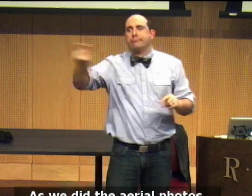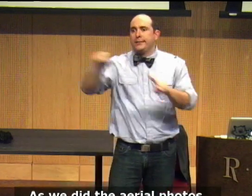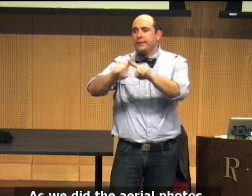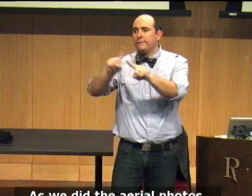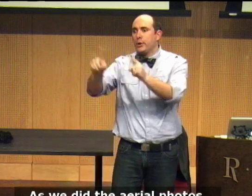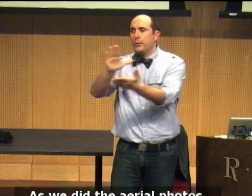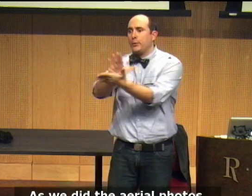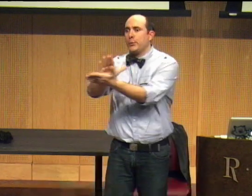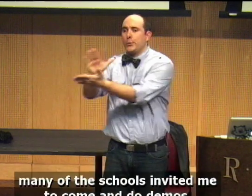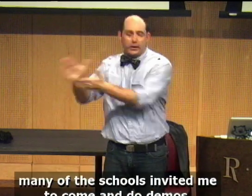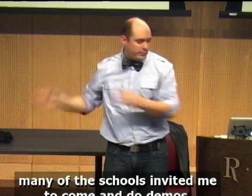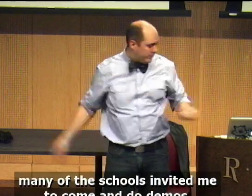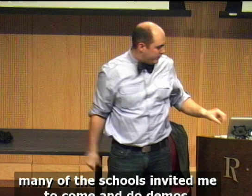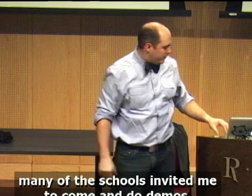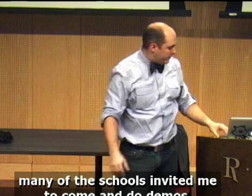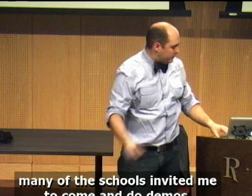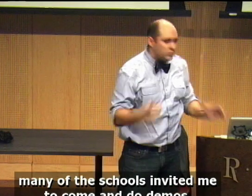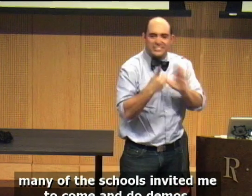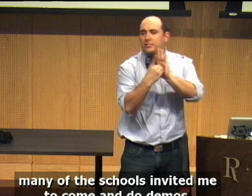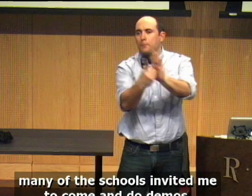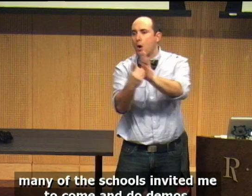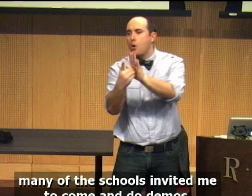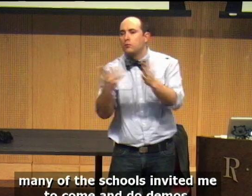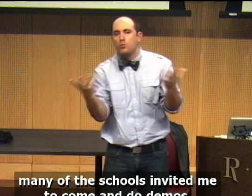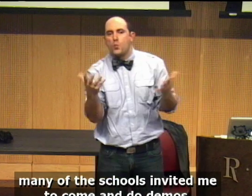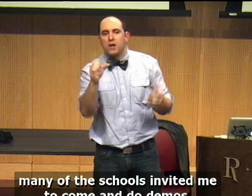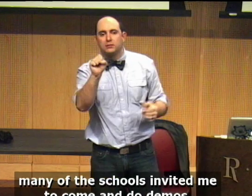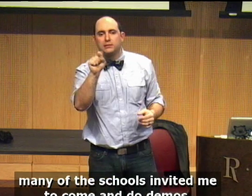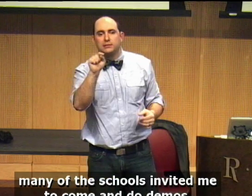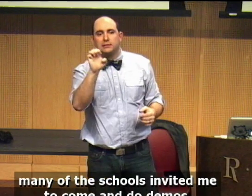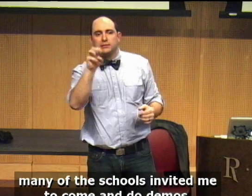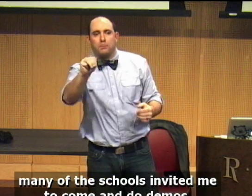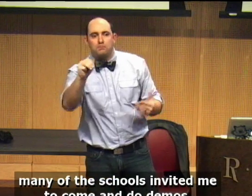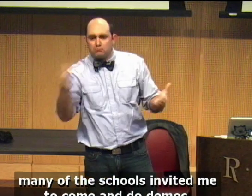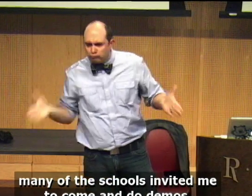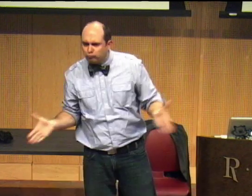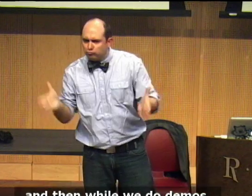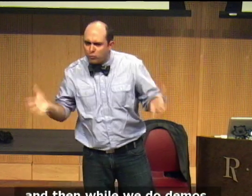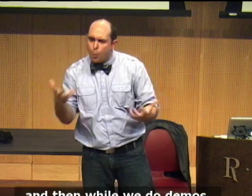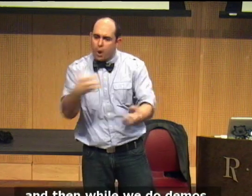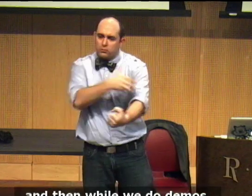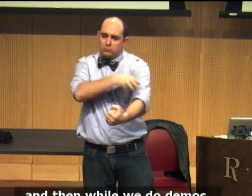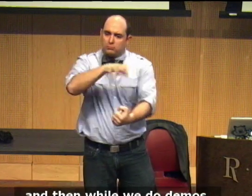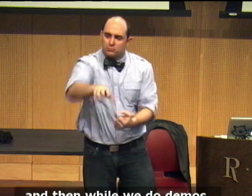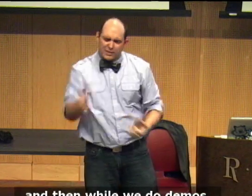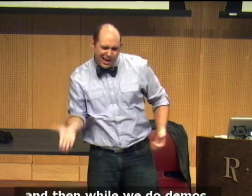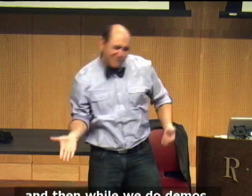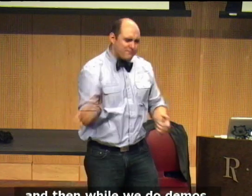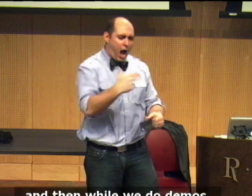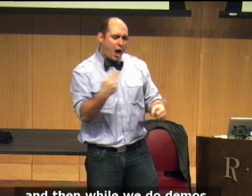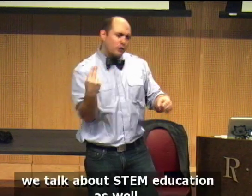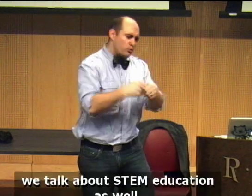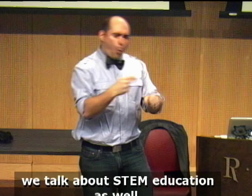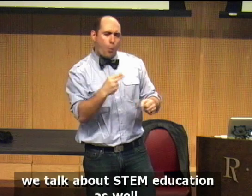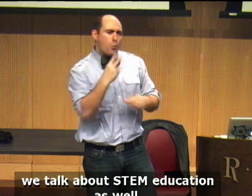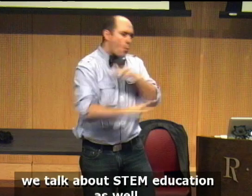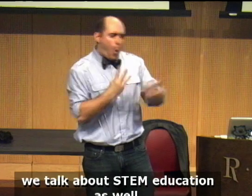did the aerial photos, many of the schools invited me to come and do demos And then while we do demos, we talk about